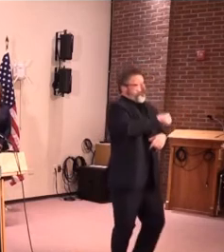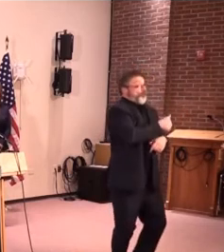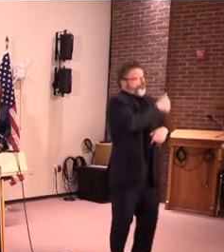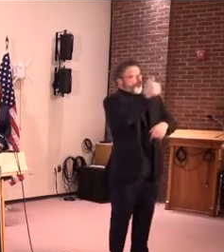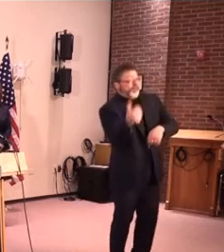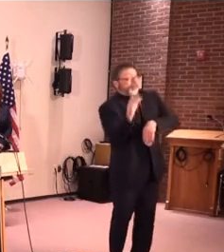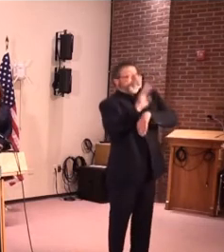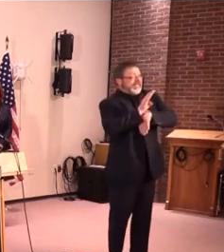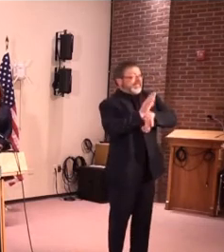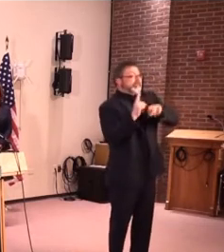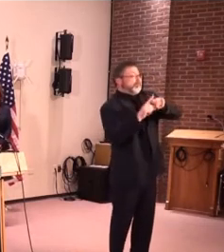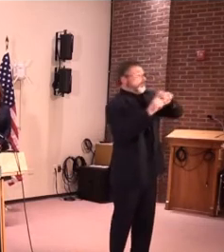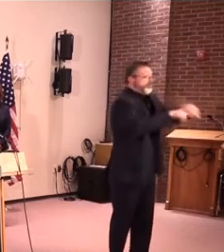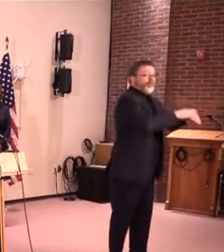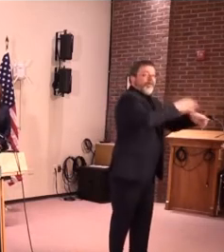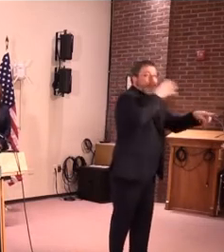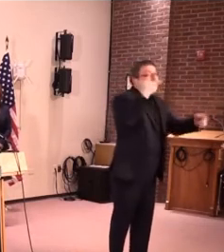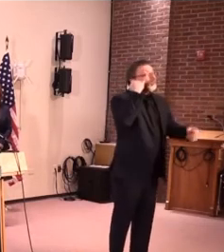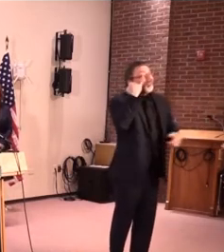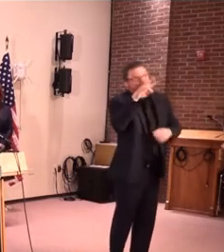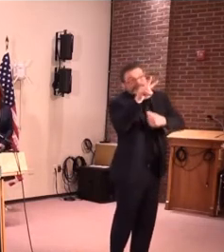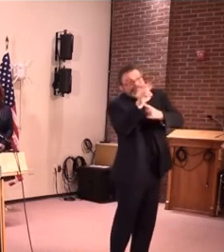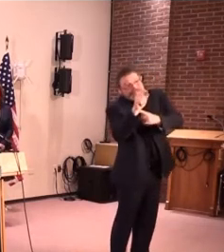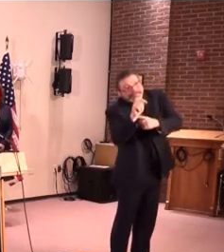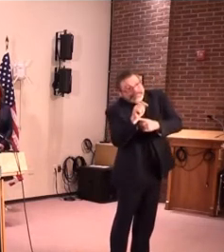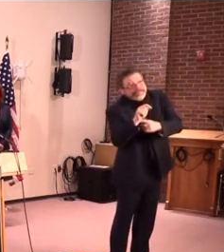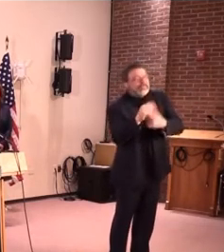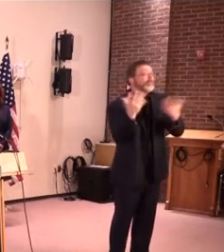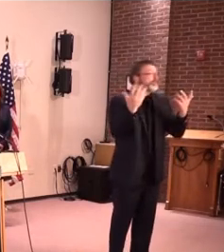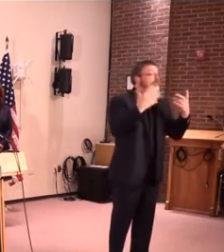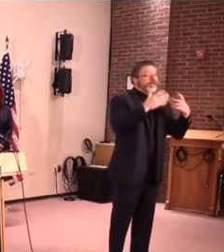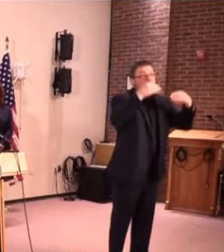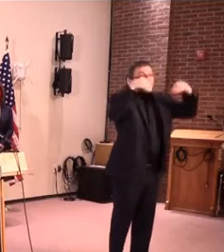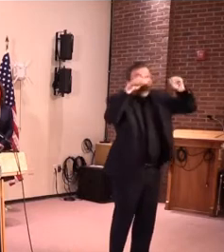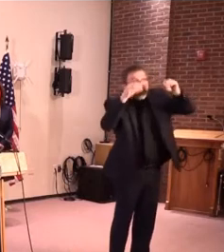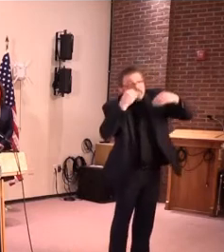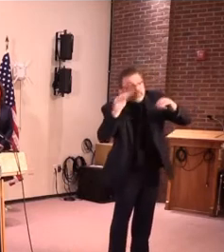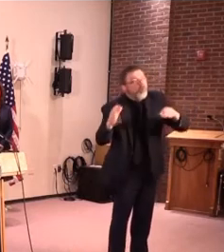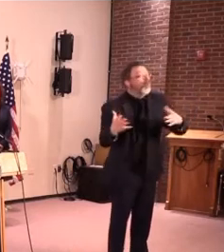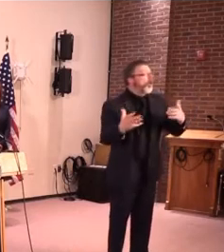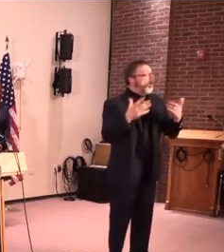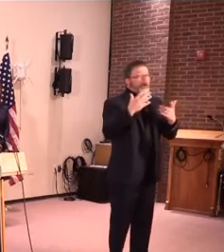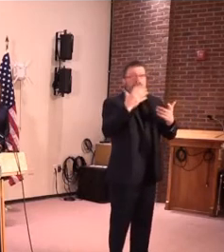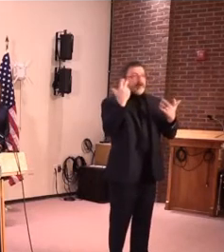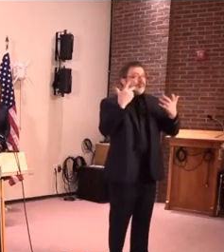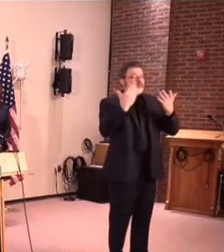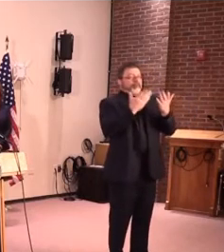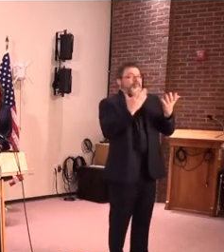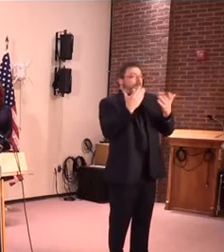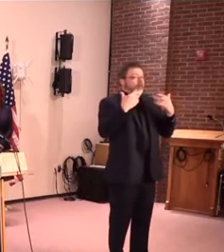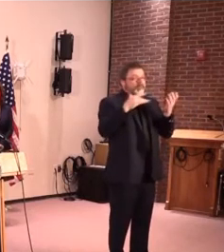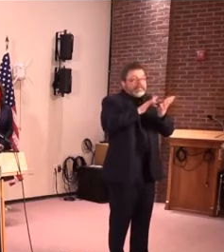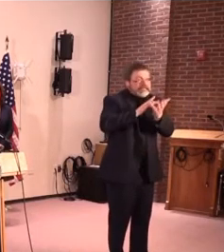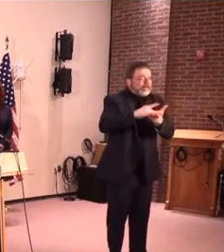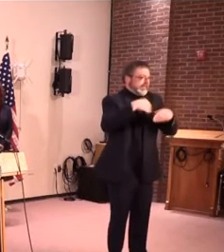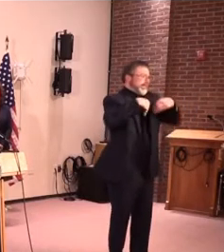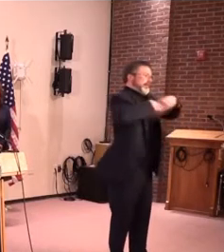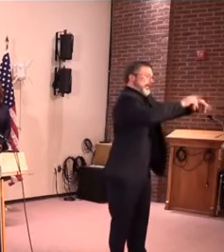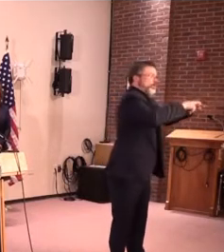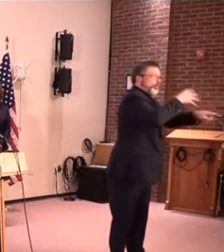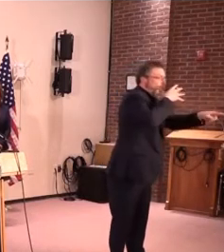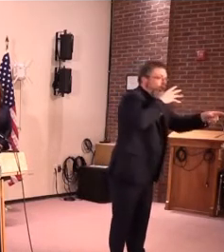veterinarians, and those who sell to and supply our farmers. Also in jeopardy, the hundreds of jobs who